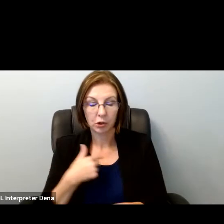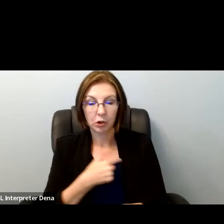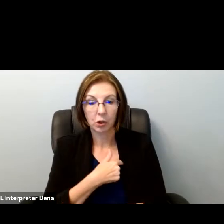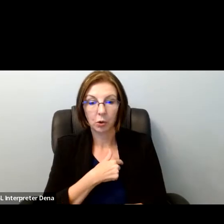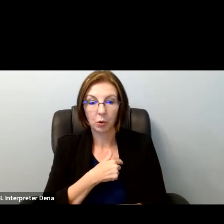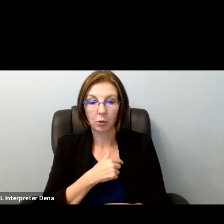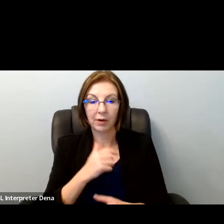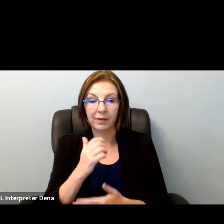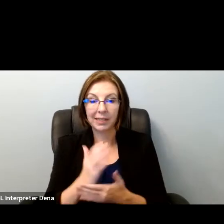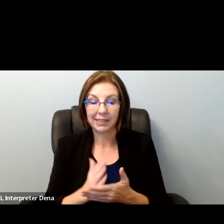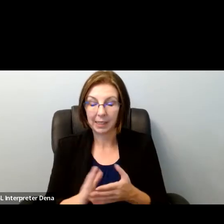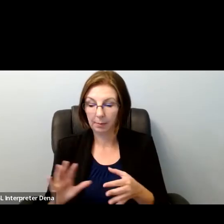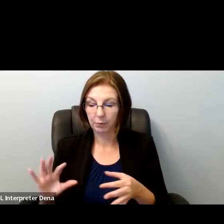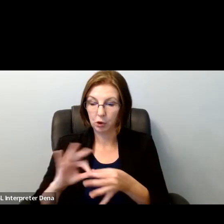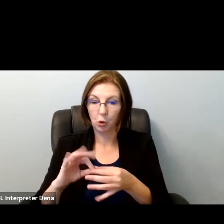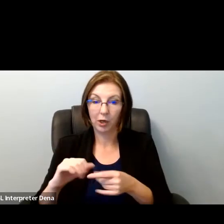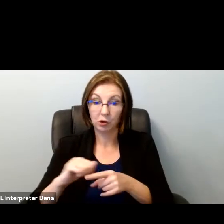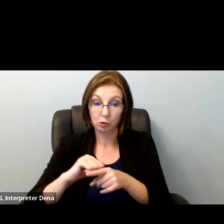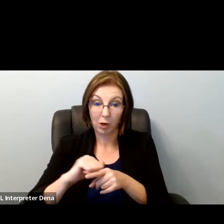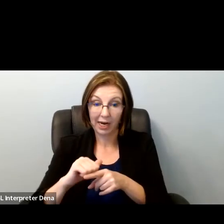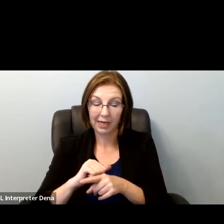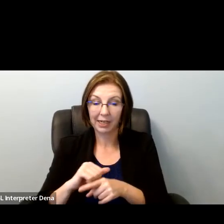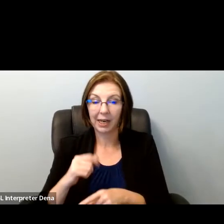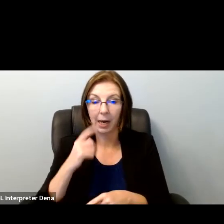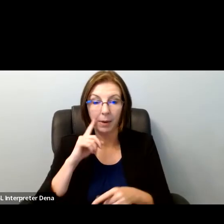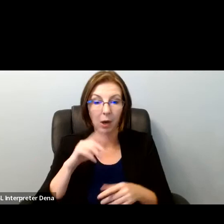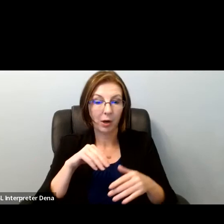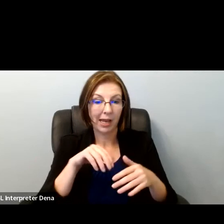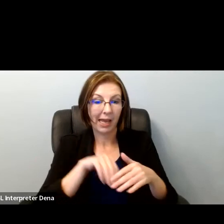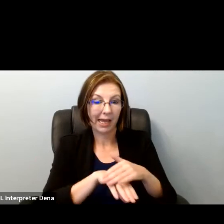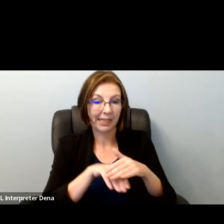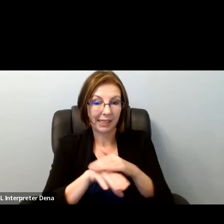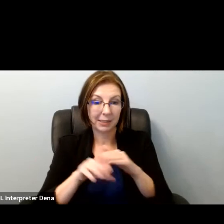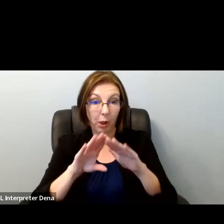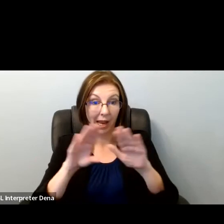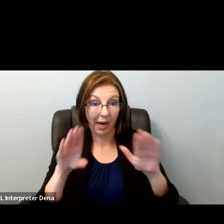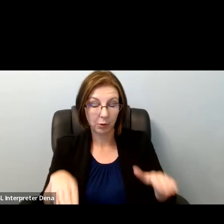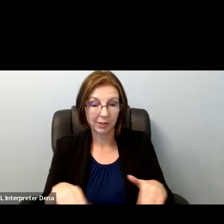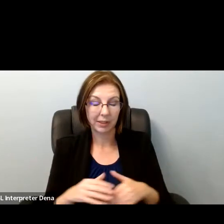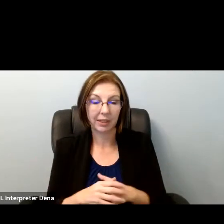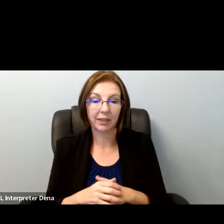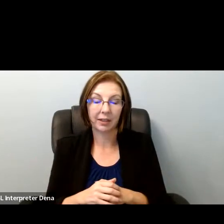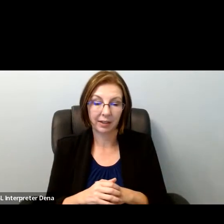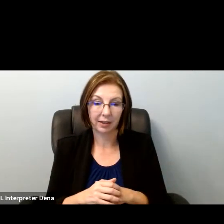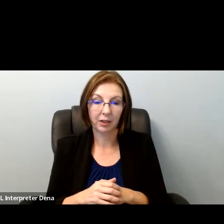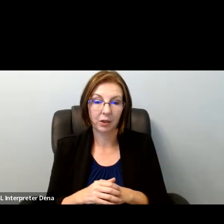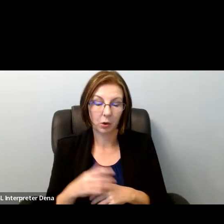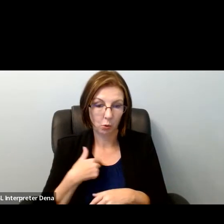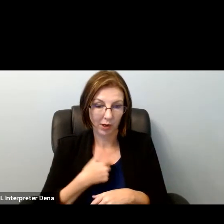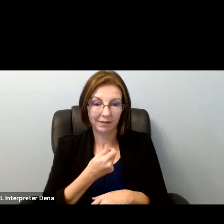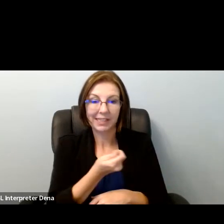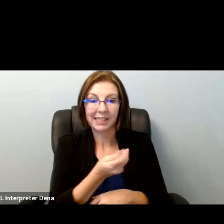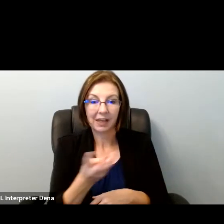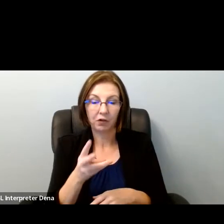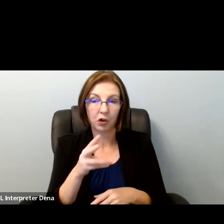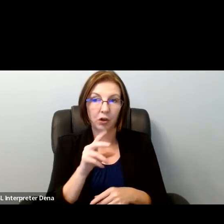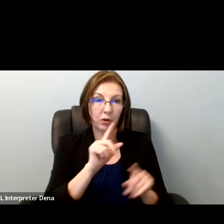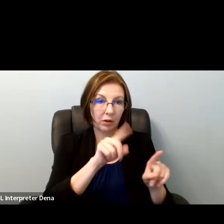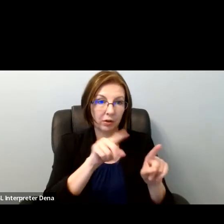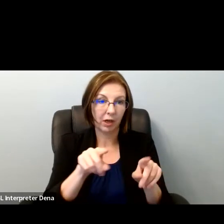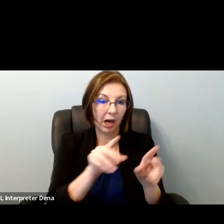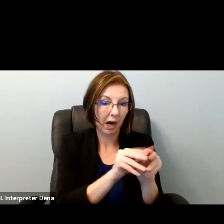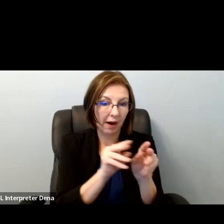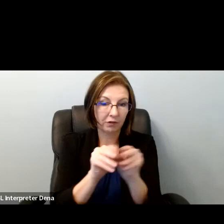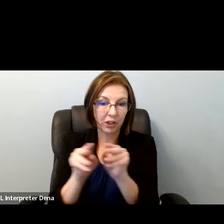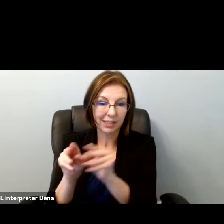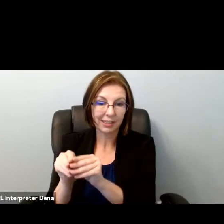joint trainings with Access Board staff on accessible housing. We did several of these at conferences, and in